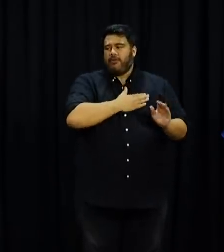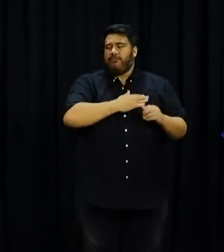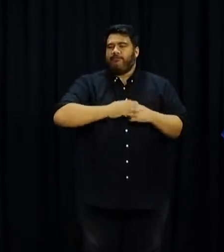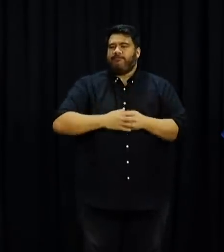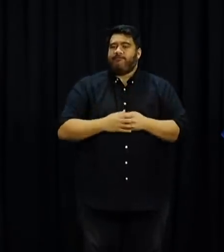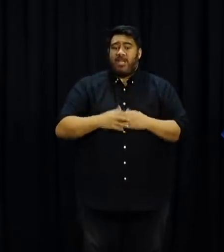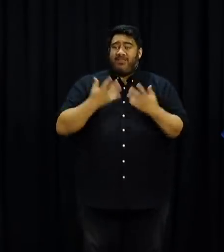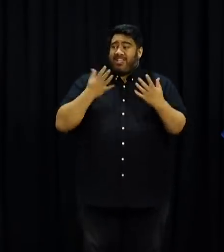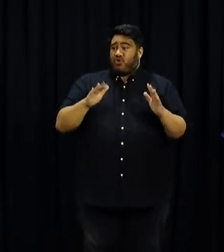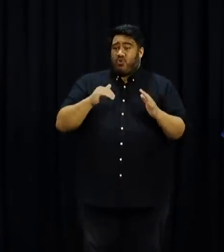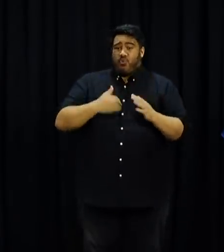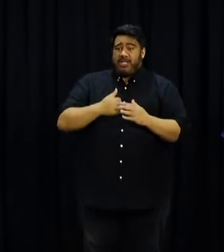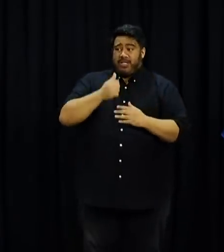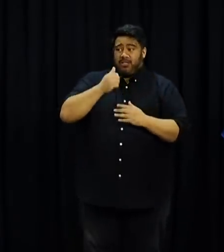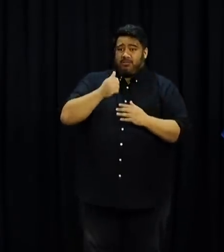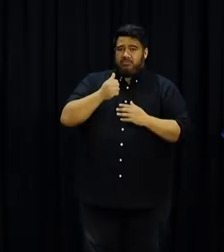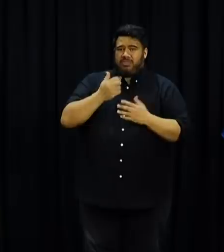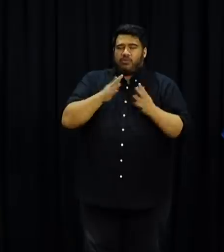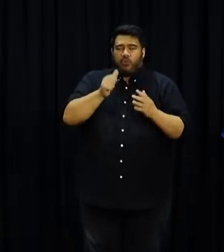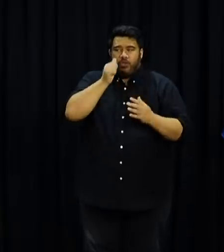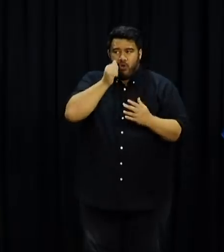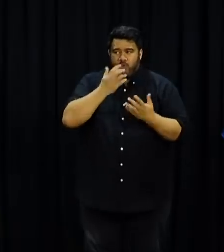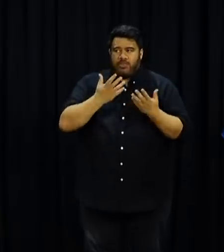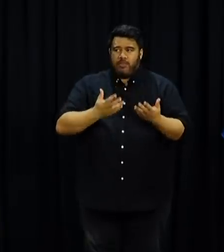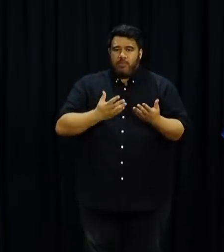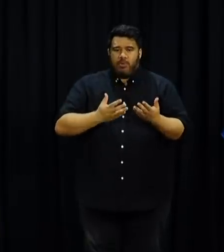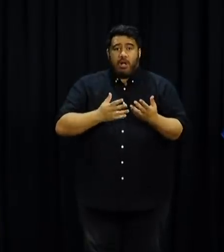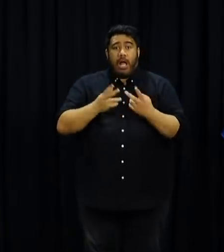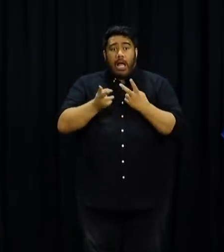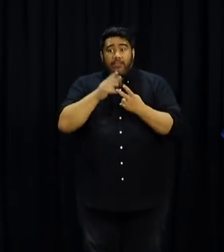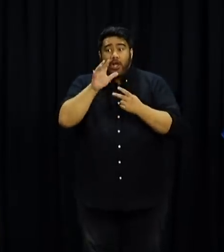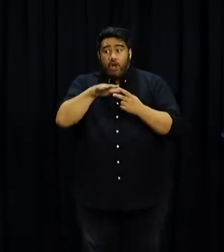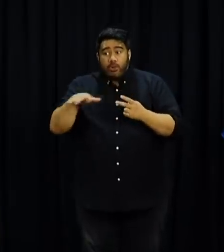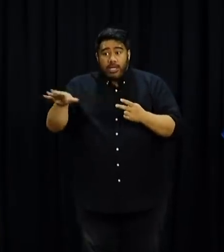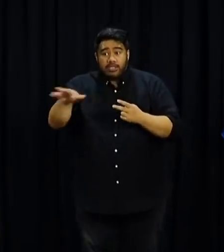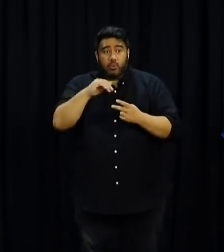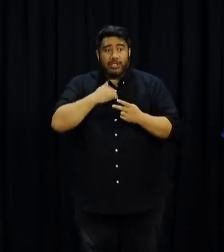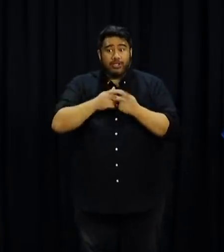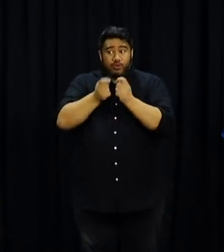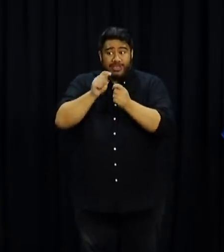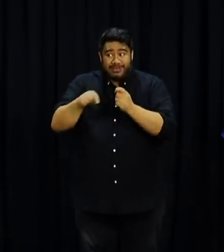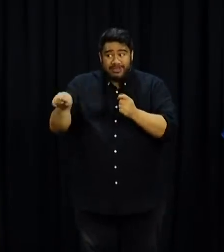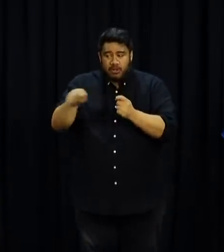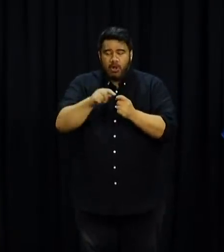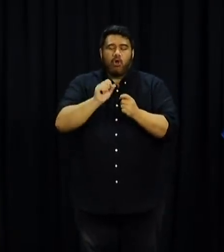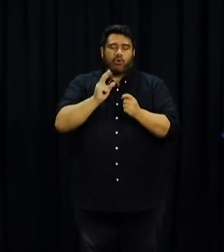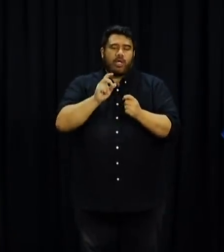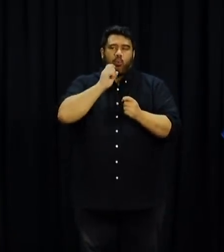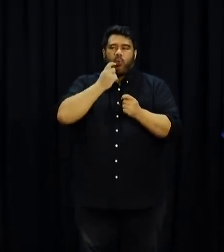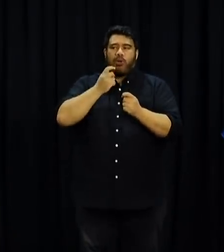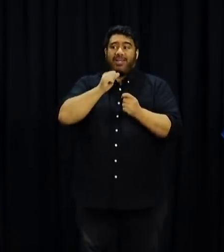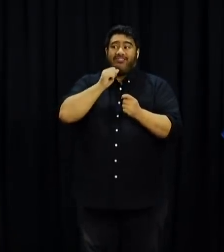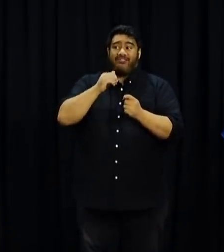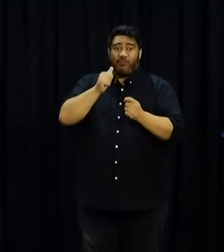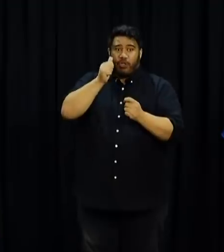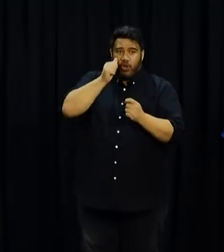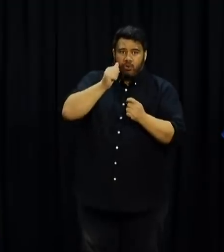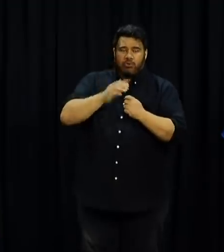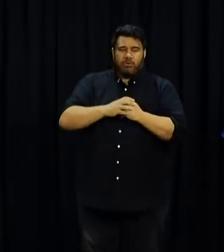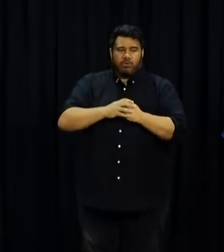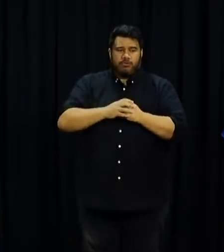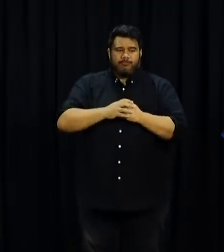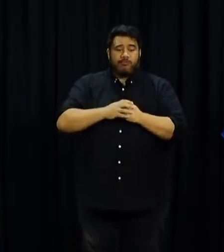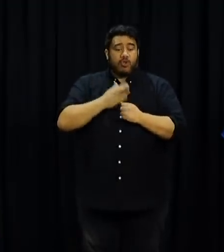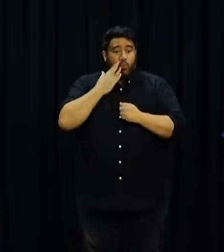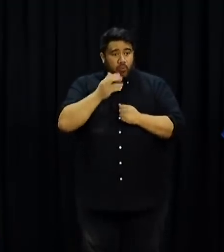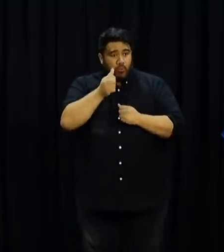nothing else to suggest there are if there were other locations in the Auckland region that would be elicited that they may have visited, we would